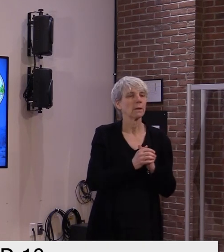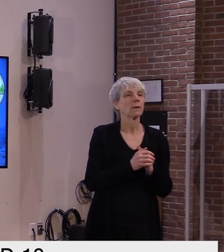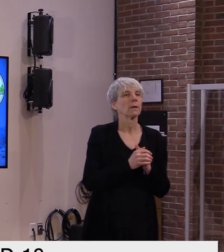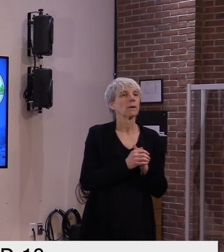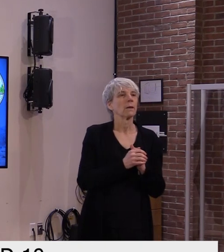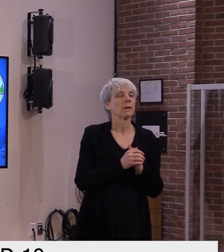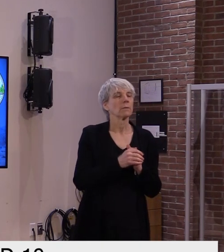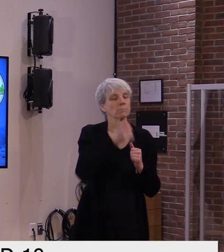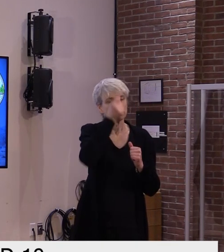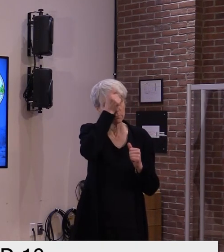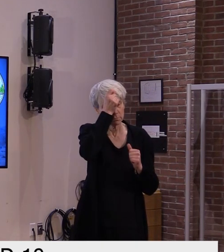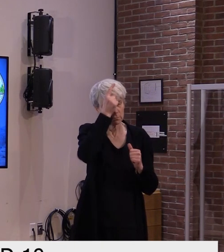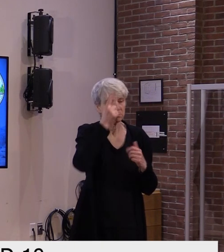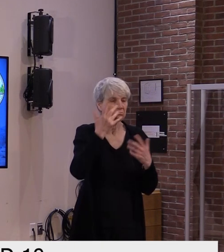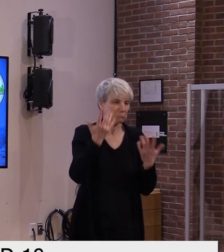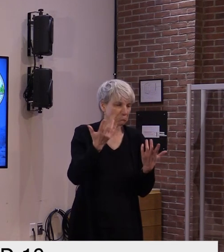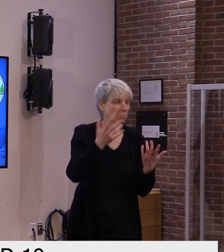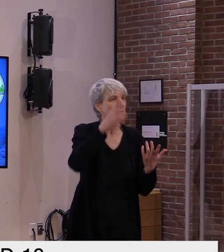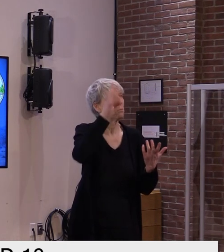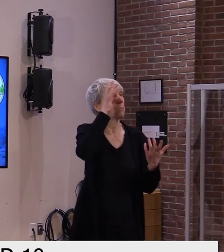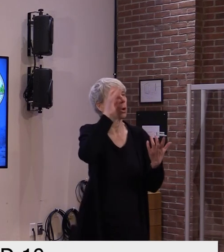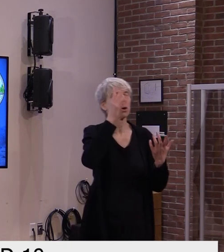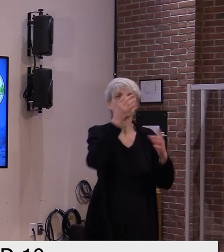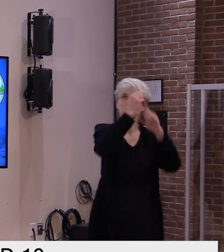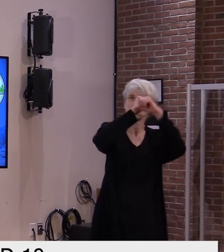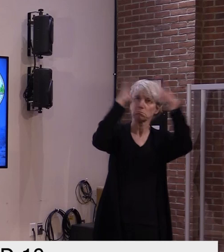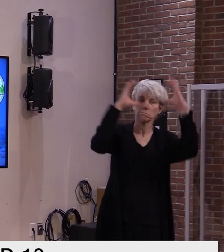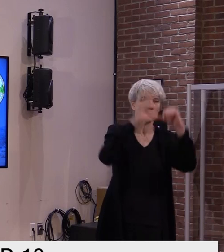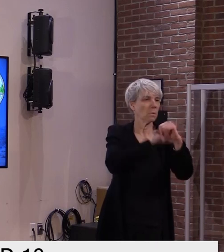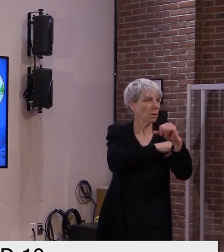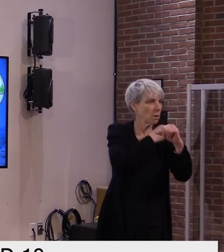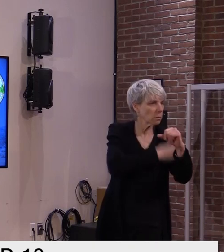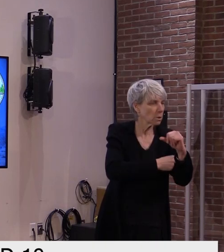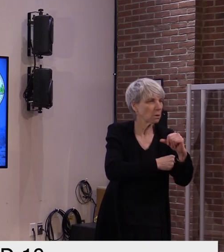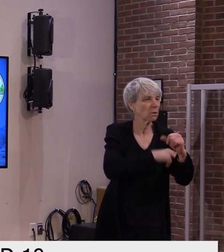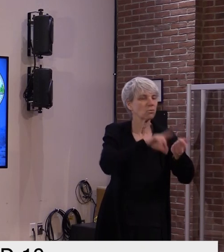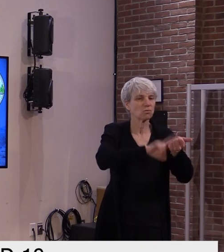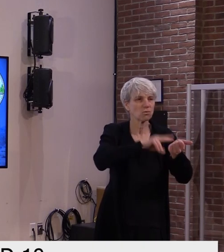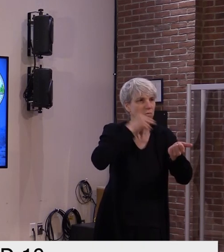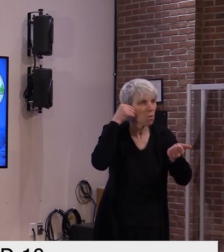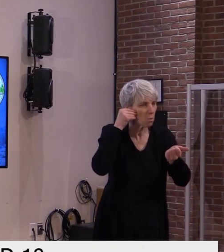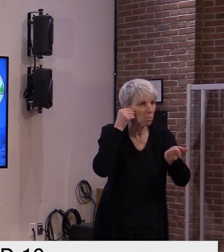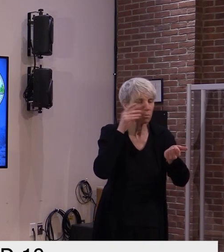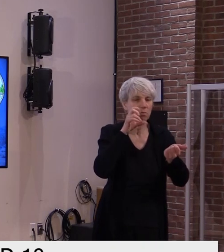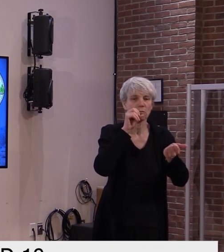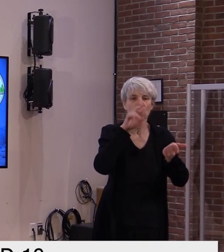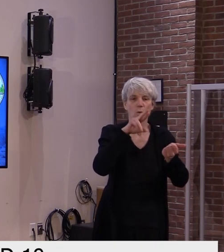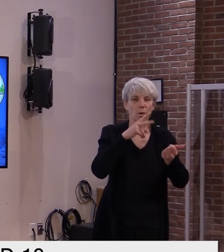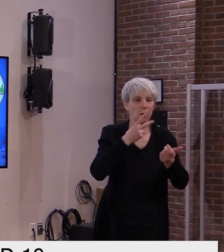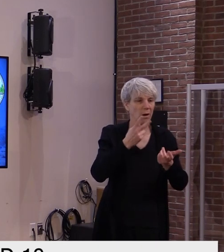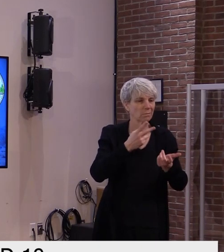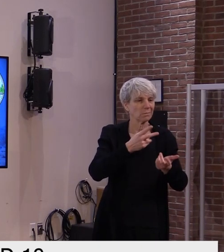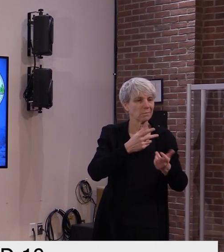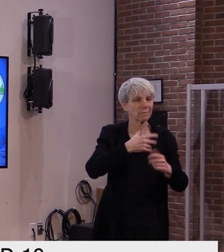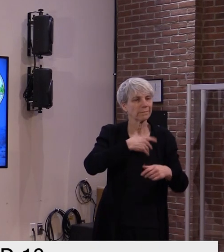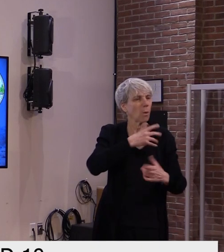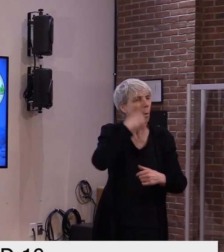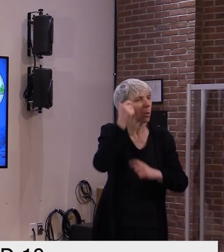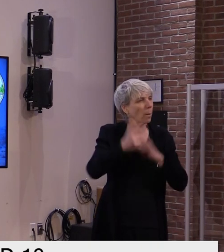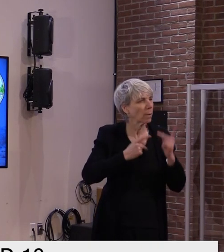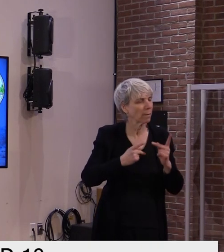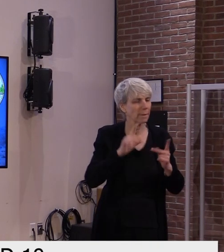distribute to a hospital or a nursing home or home care facility. When it comes